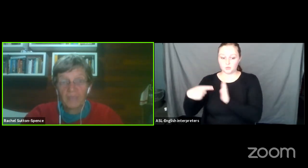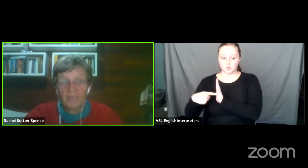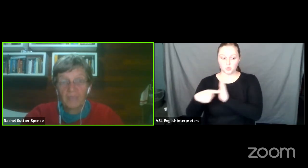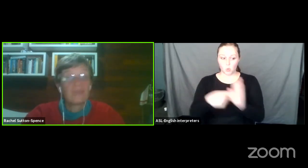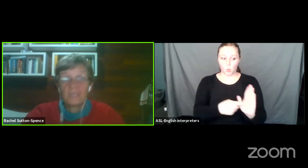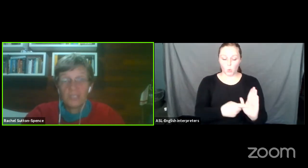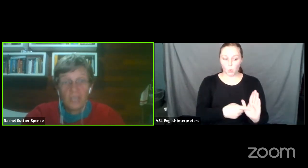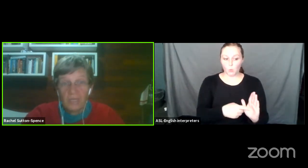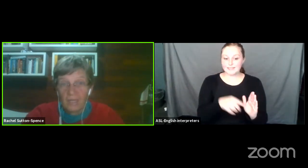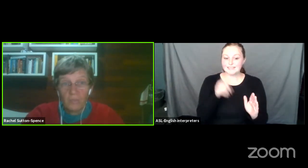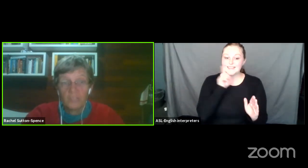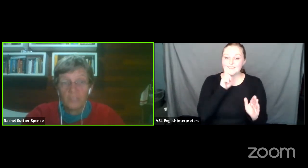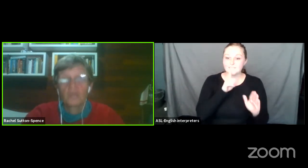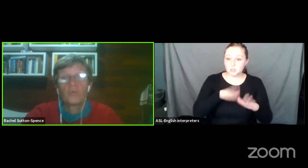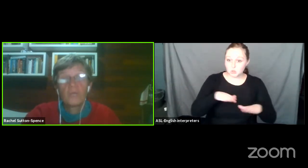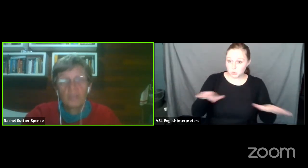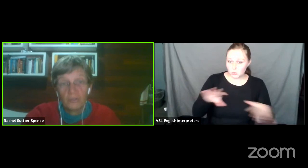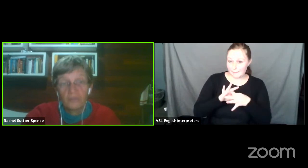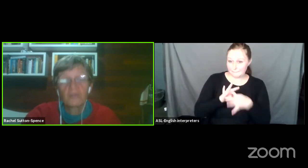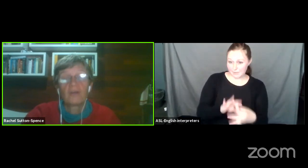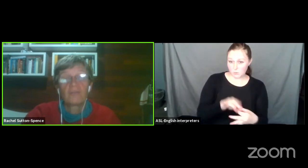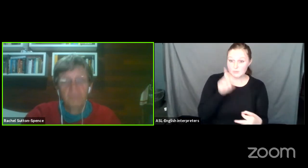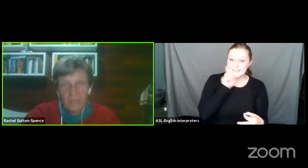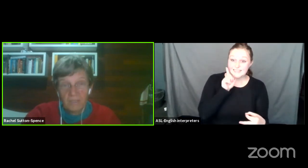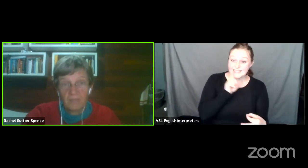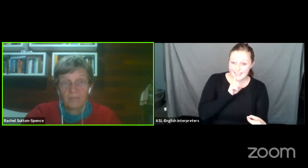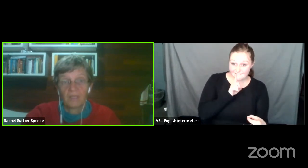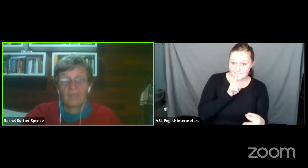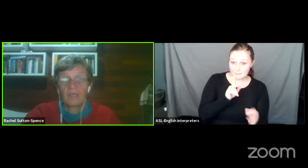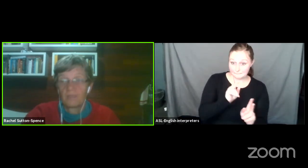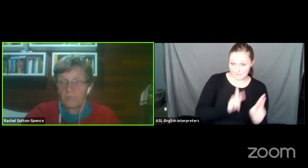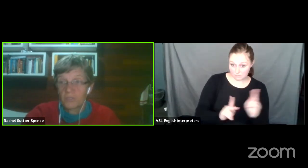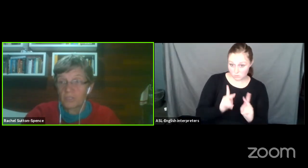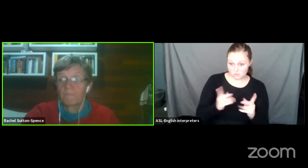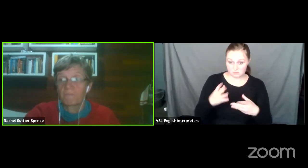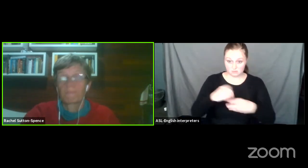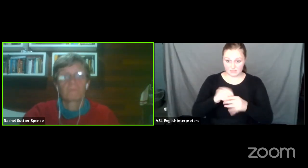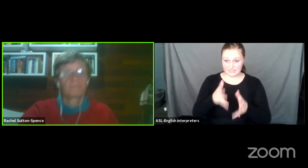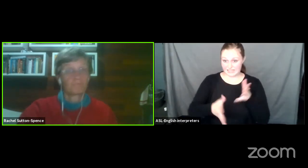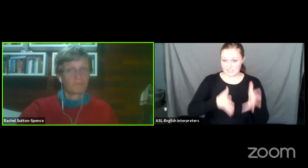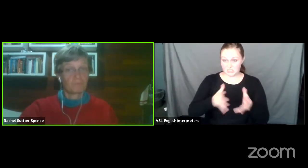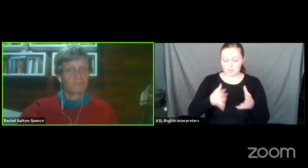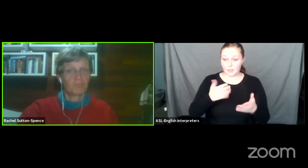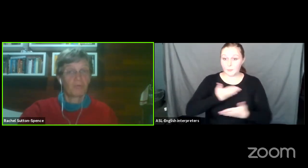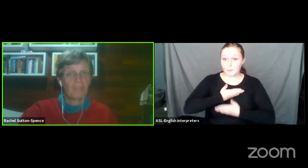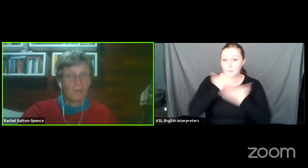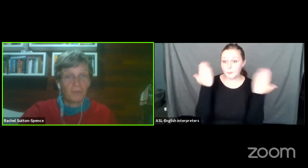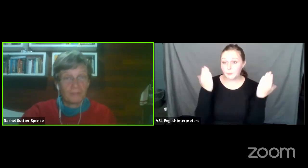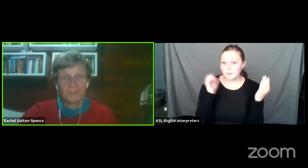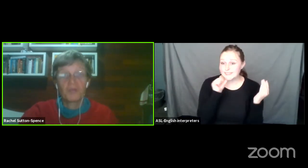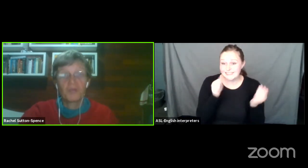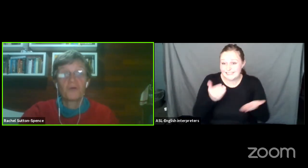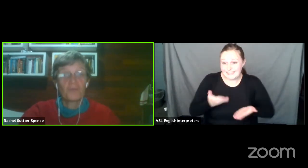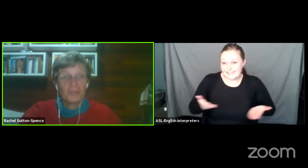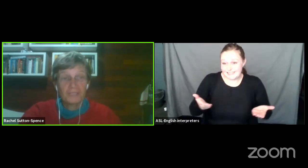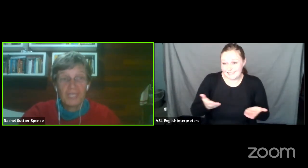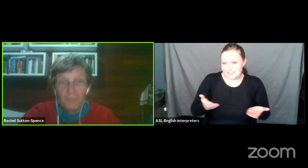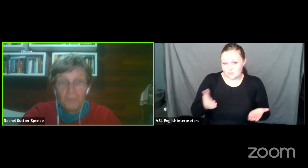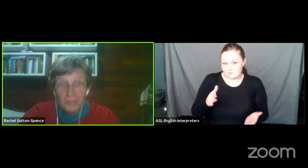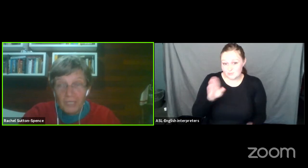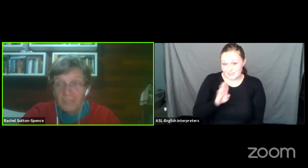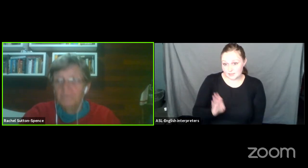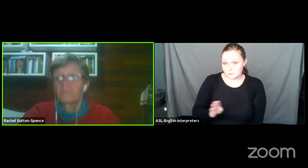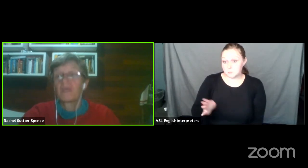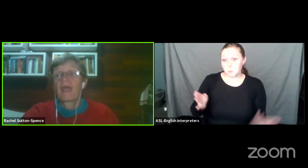topic in sign language. We couldn't find anything in Brazil. So we came up with it. We got together